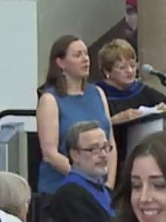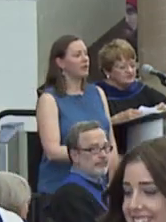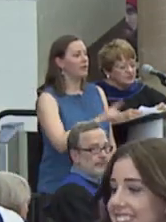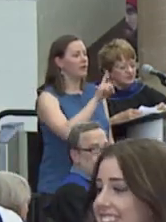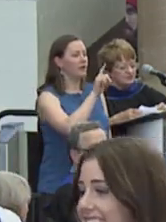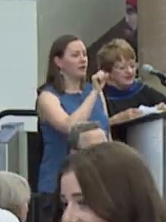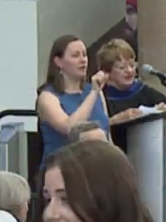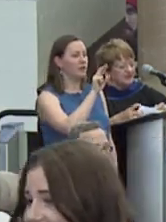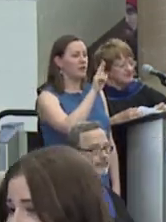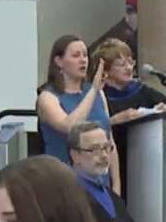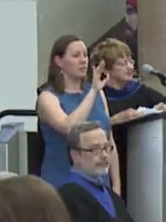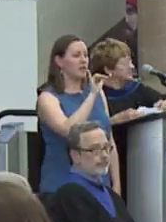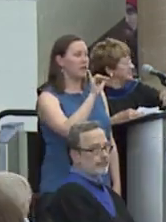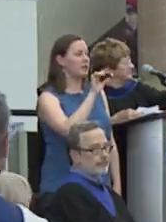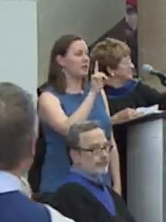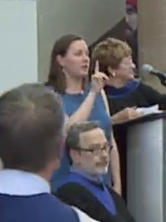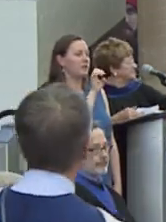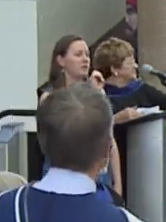Darby Deslaurier.